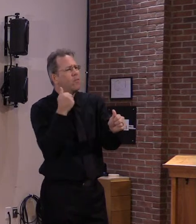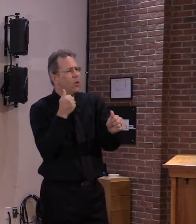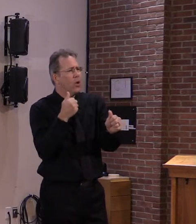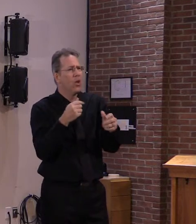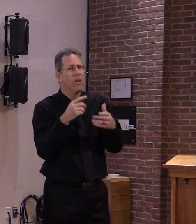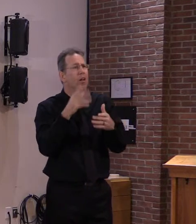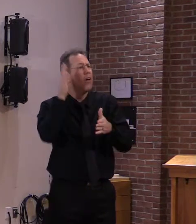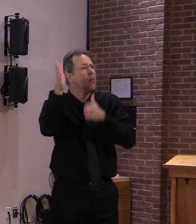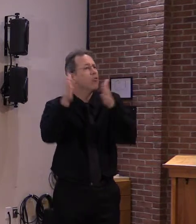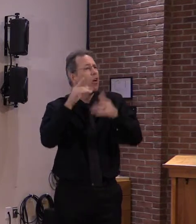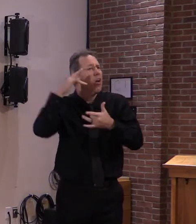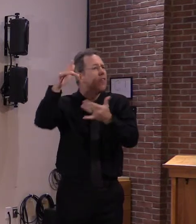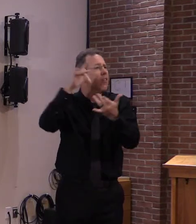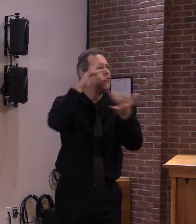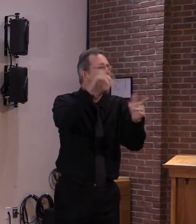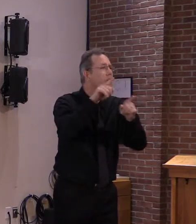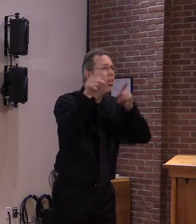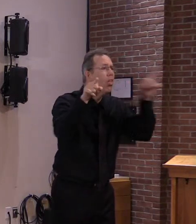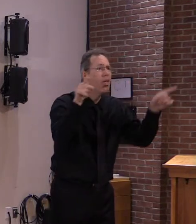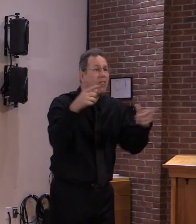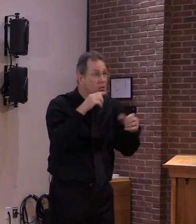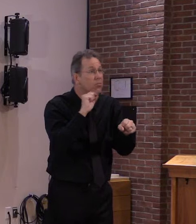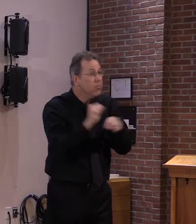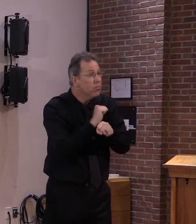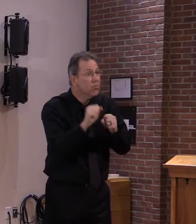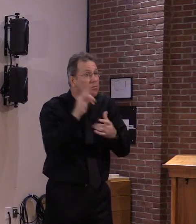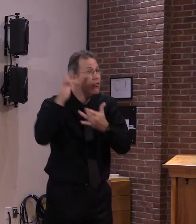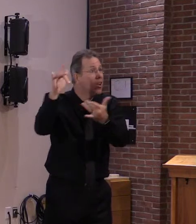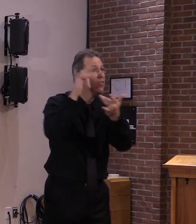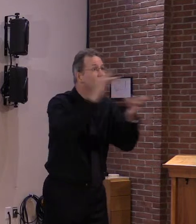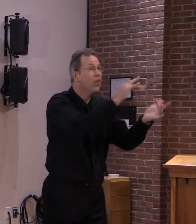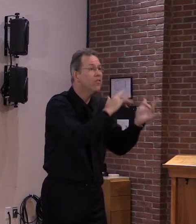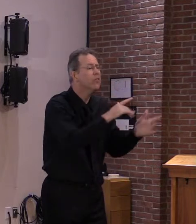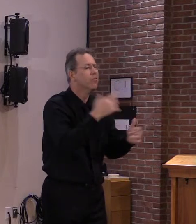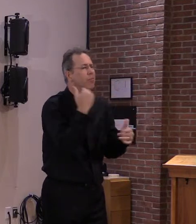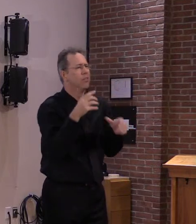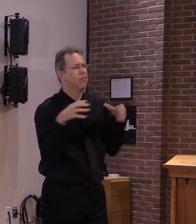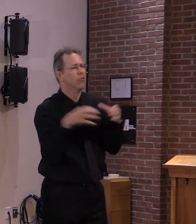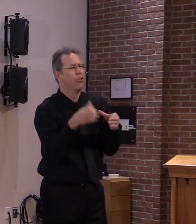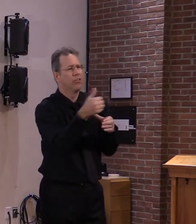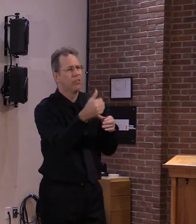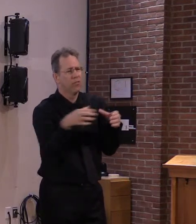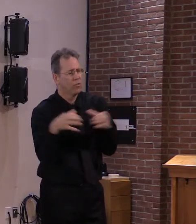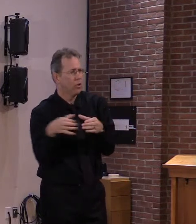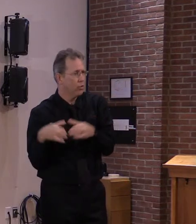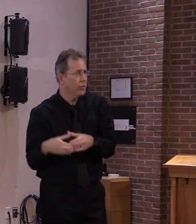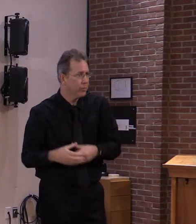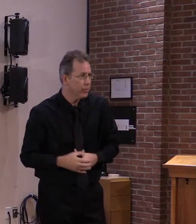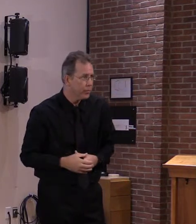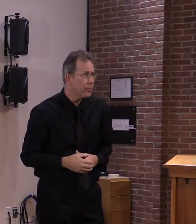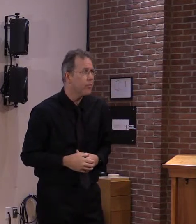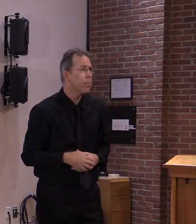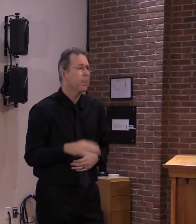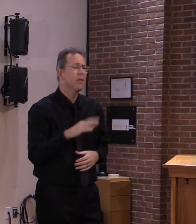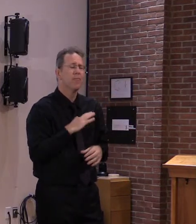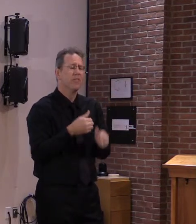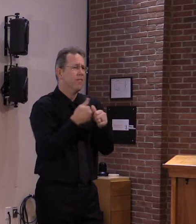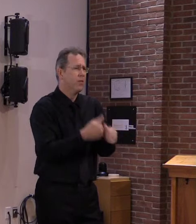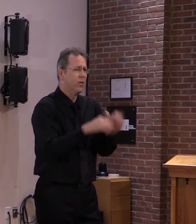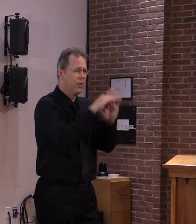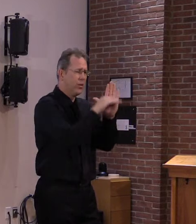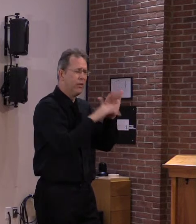government. At the same time, we need to start planning for how to assess the impact of this emergency on the education of our students. And